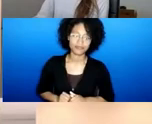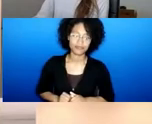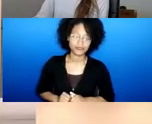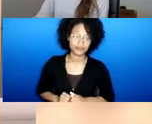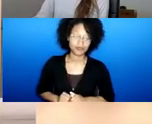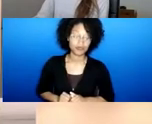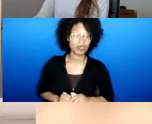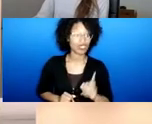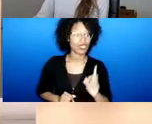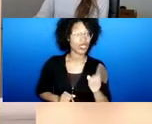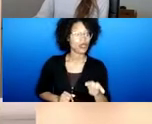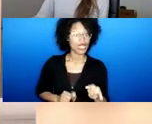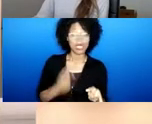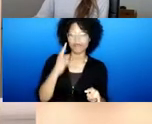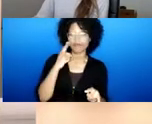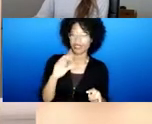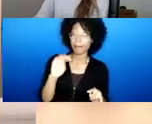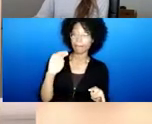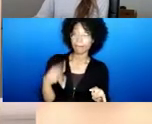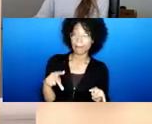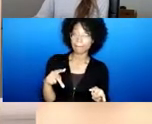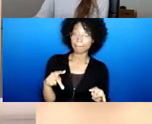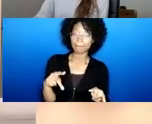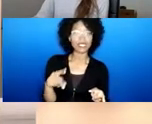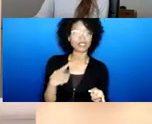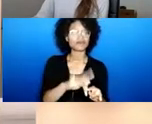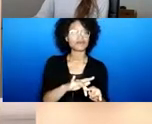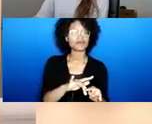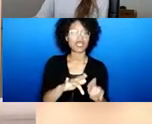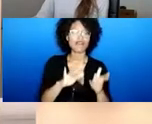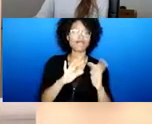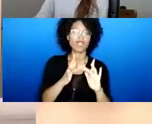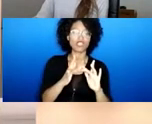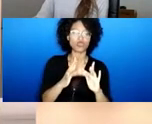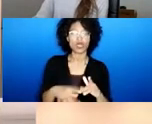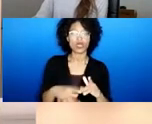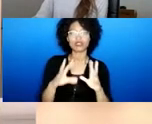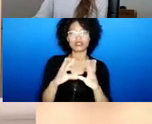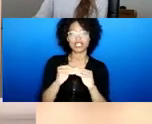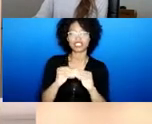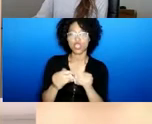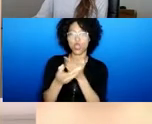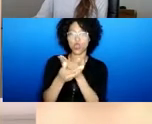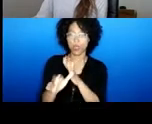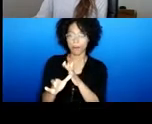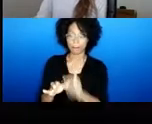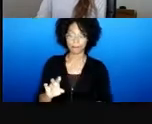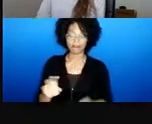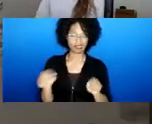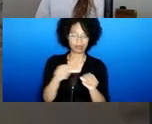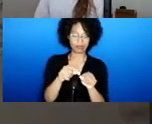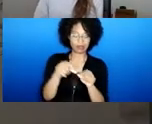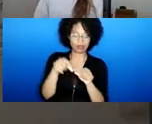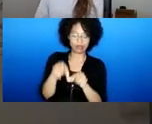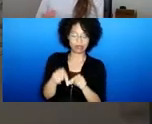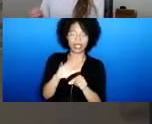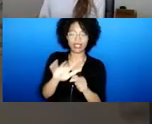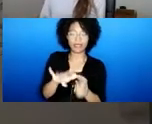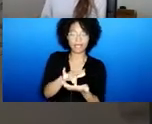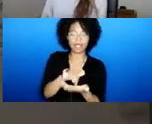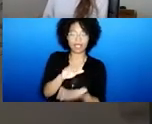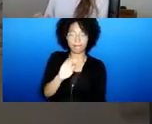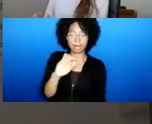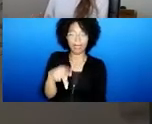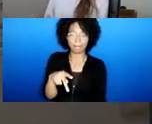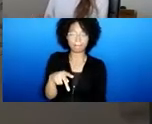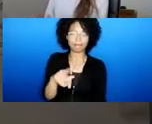I will click into the virtual session room pin, which is in the center of the map. There's